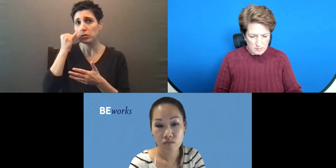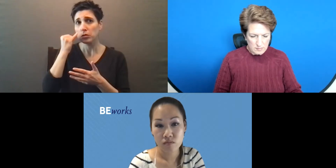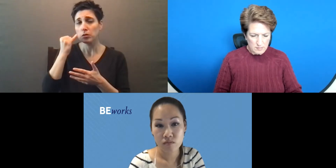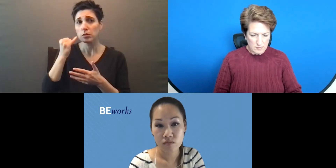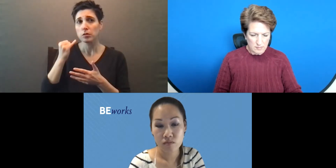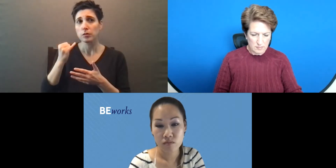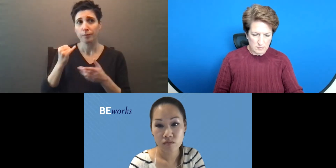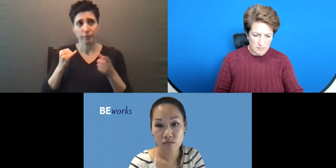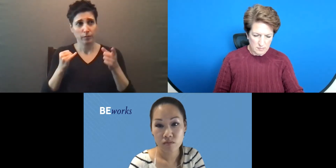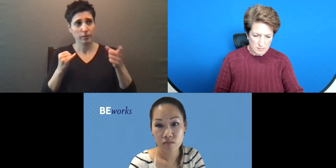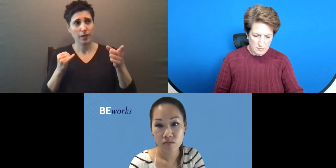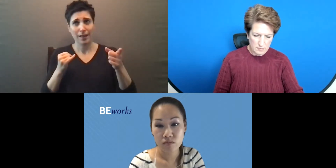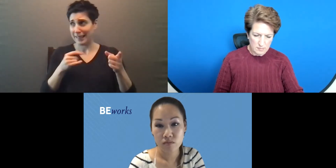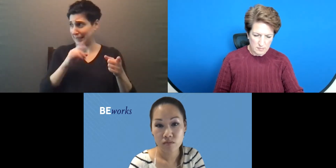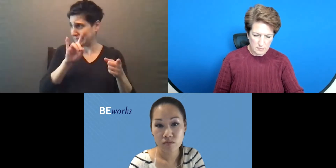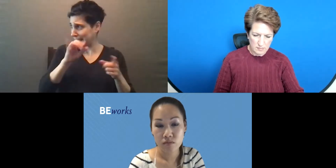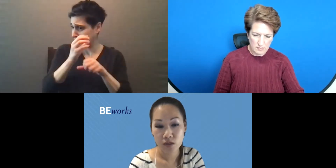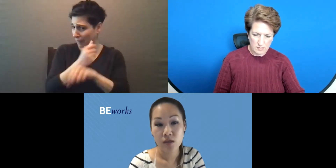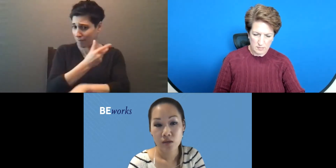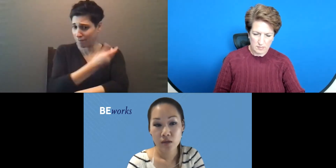someone is vaccinated or not?